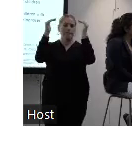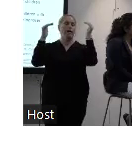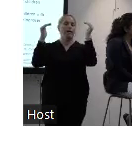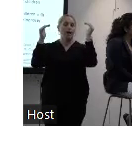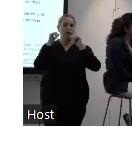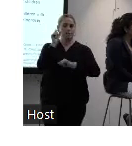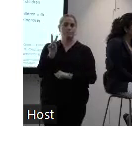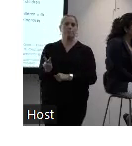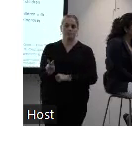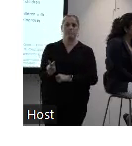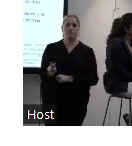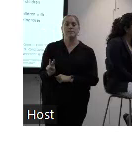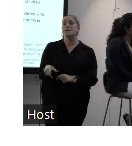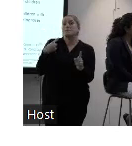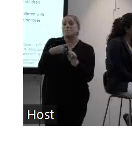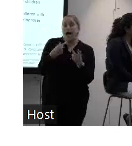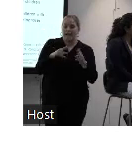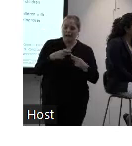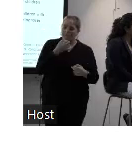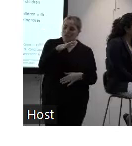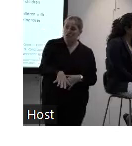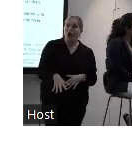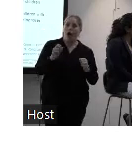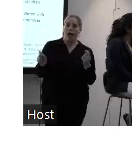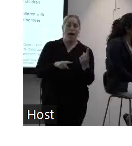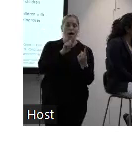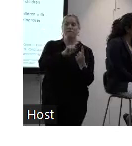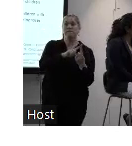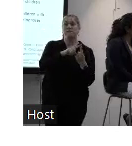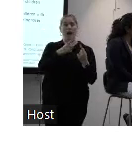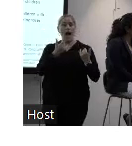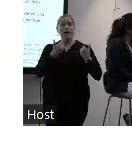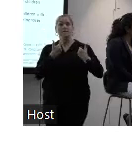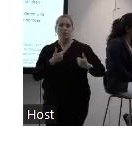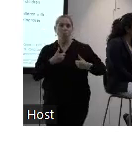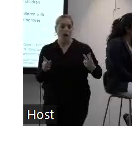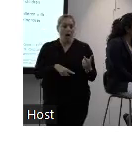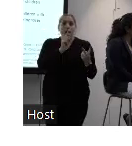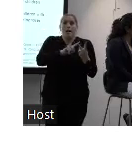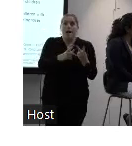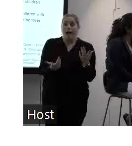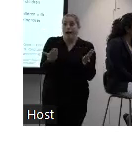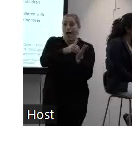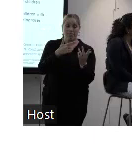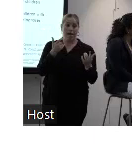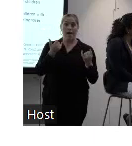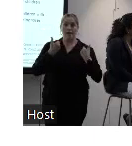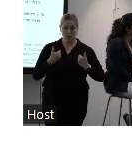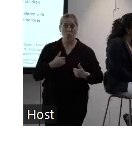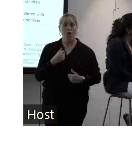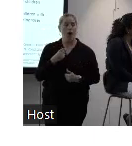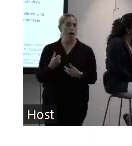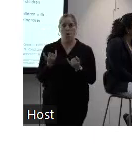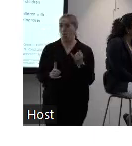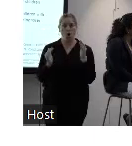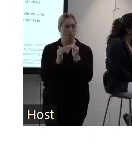had 2 or more diagnoses, that rate increased to over 70%. So we started thinking, these children are